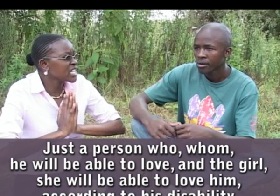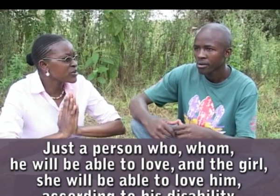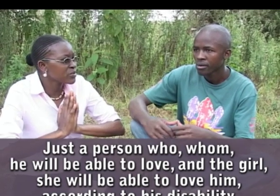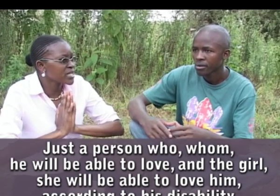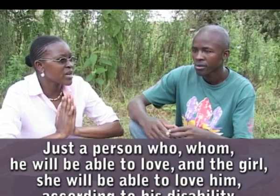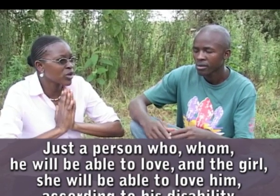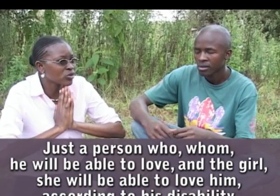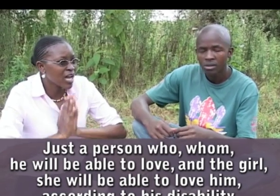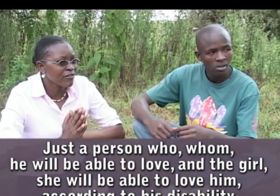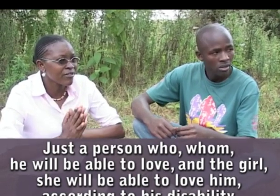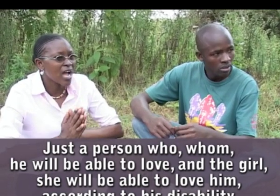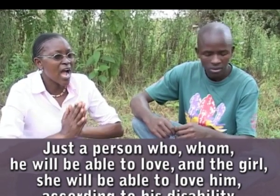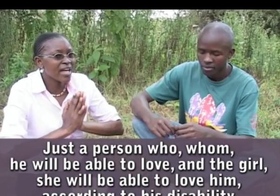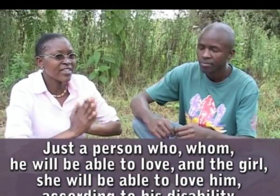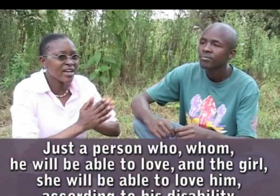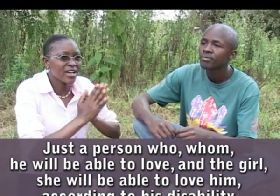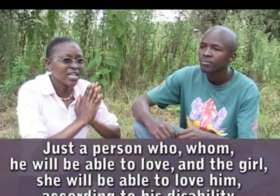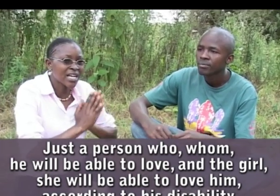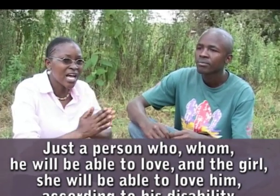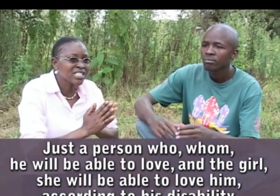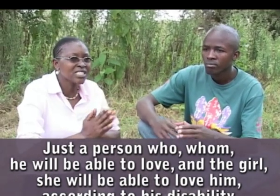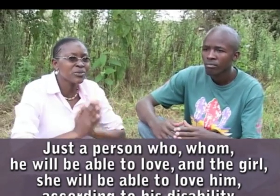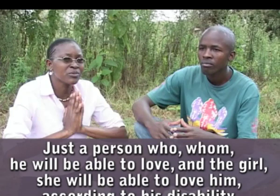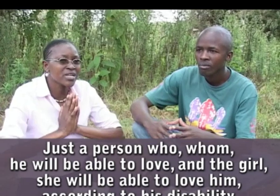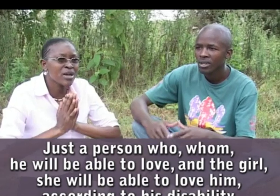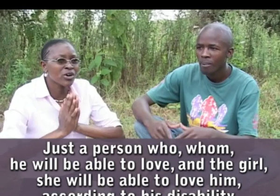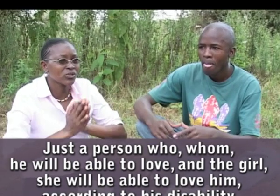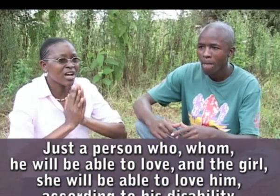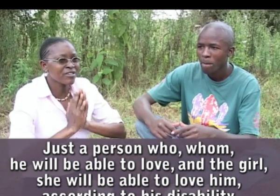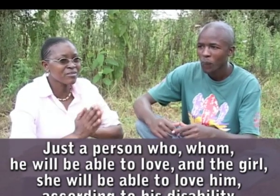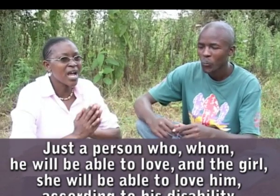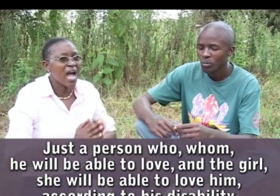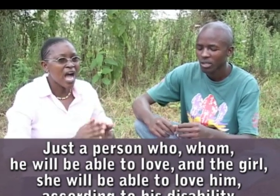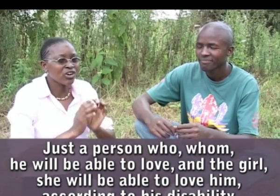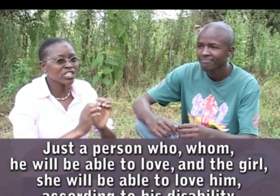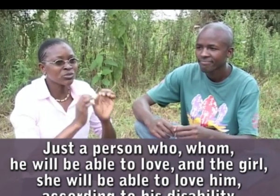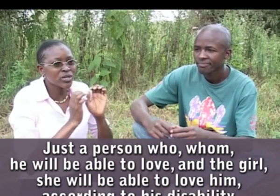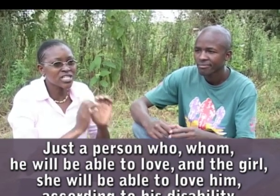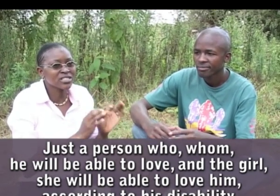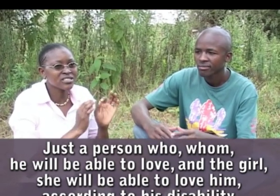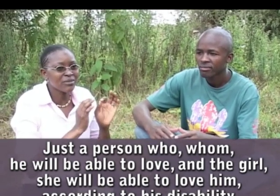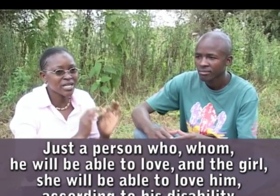whom he will be able to love, and the girl she will be able to love him according to his